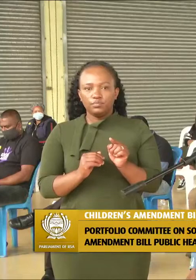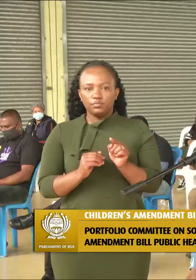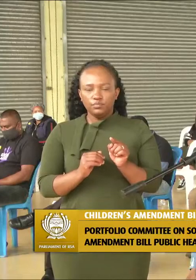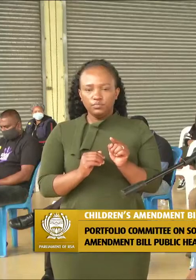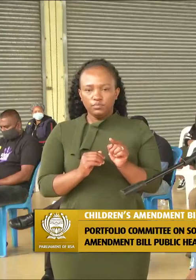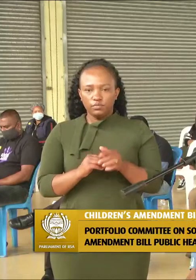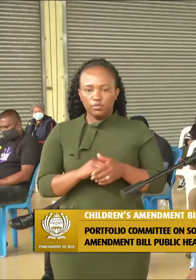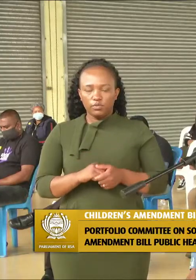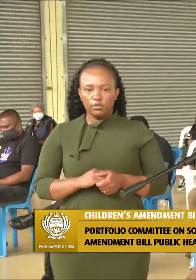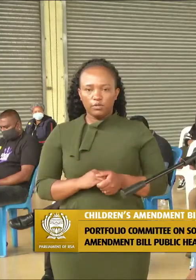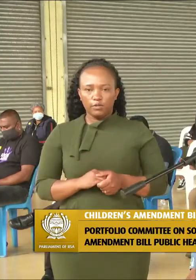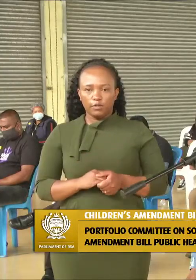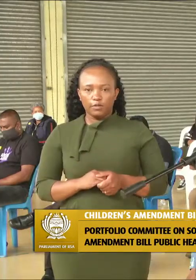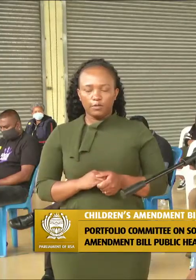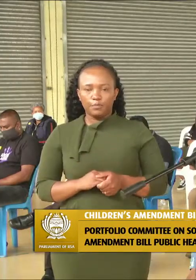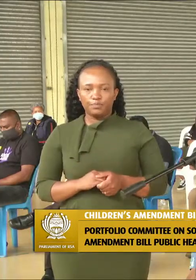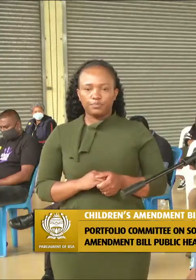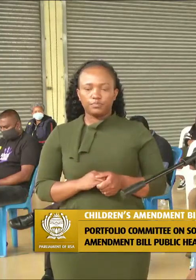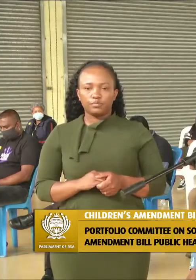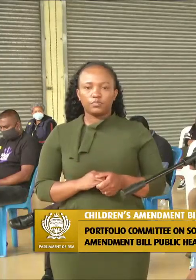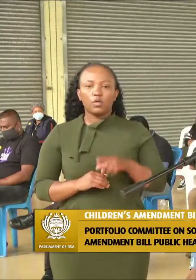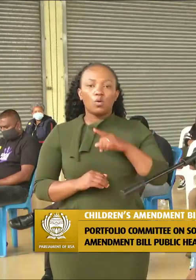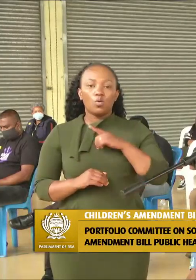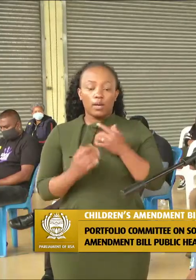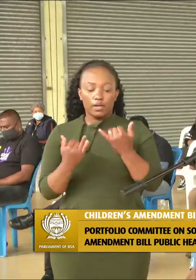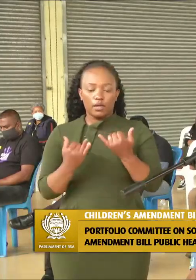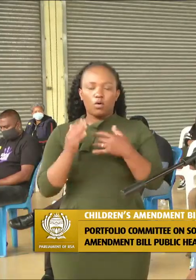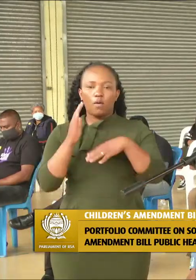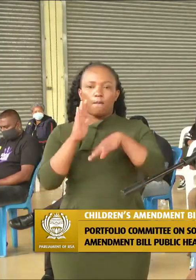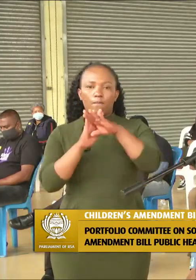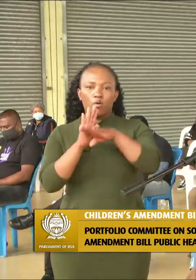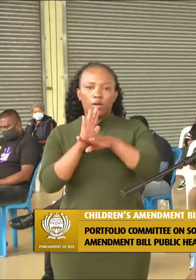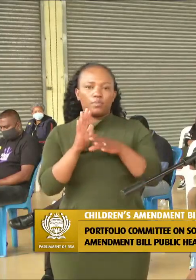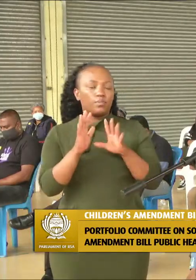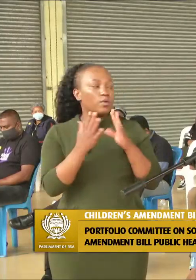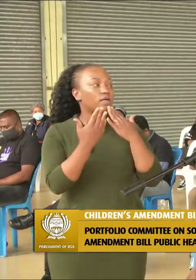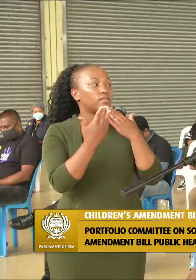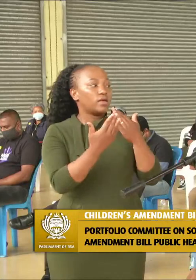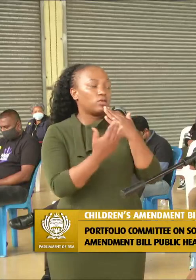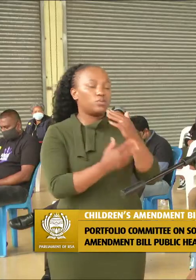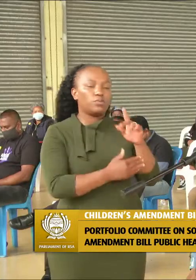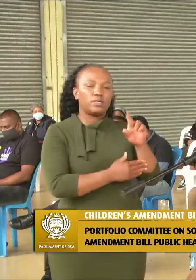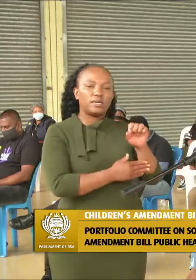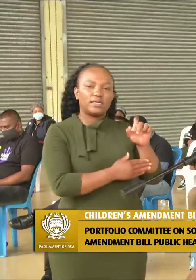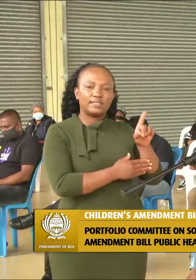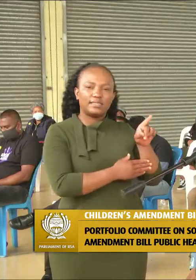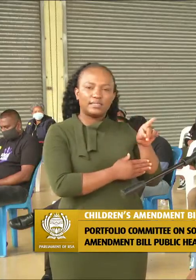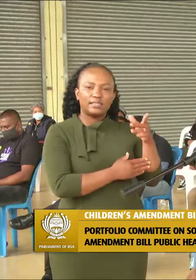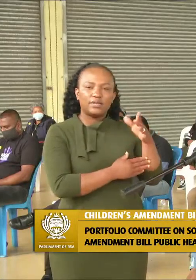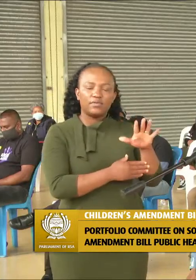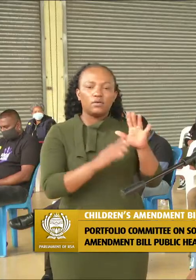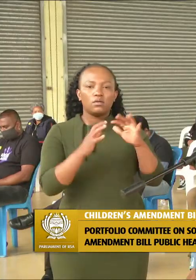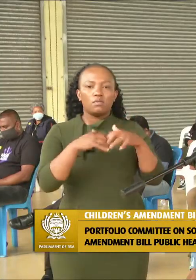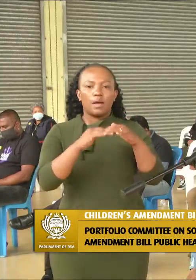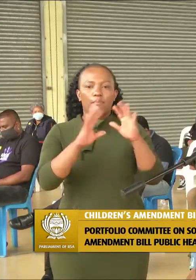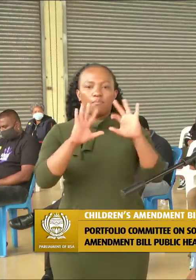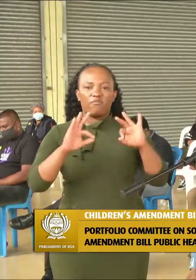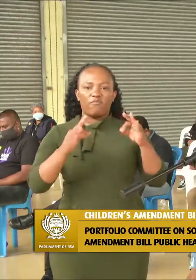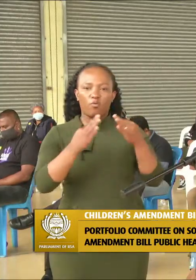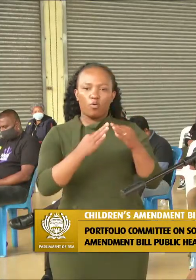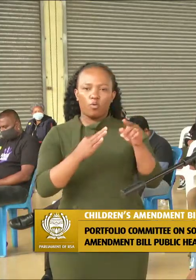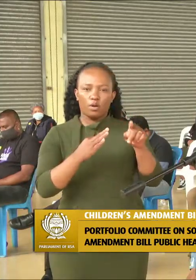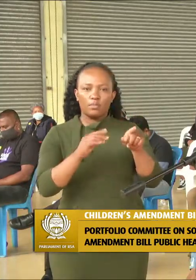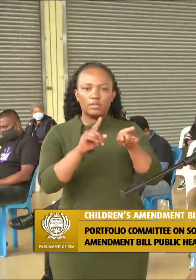ngokwama programs esinawo siyabonga kakhulu ka DSD ngokuthi basenzise kube khona ama forums nama